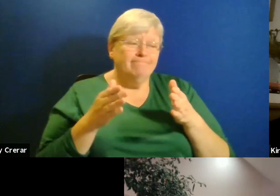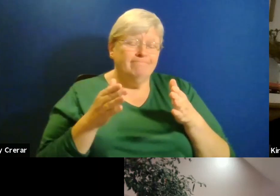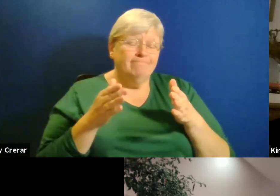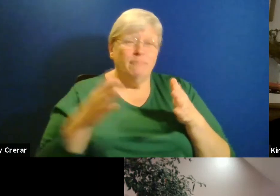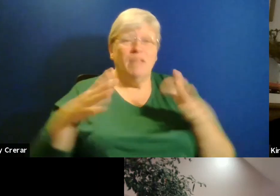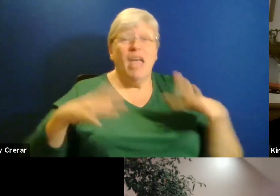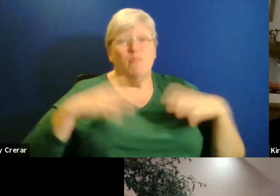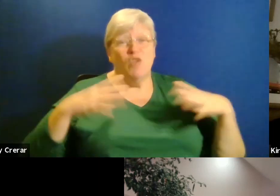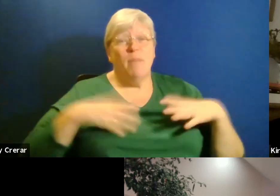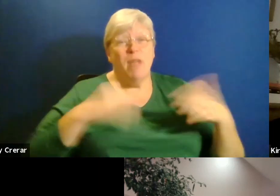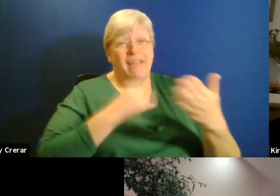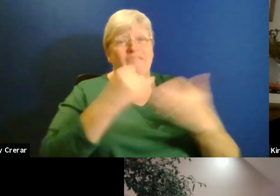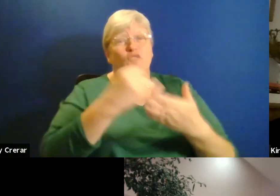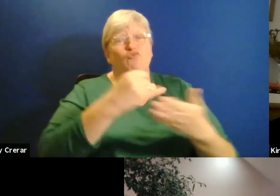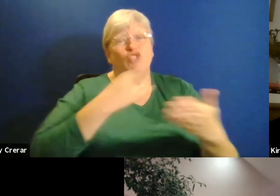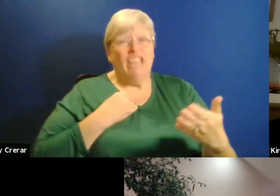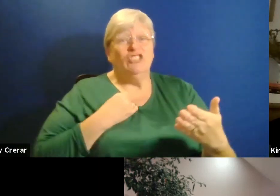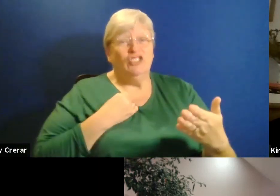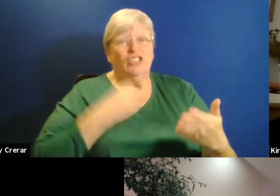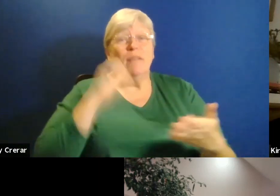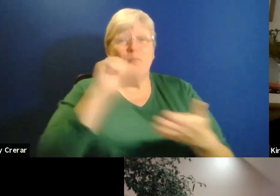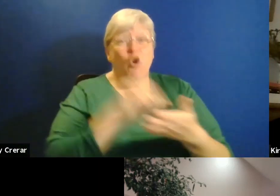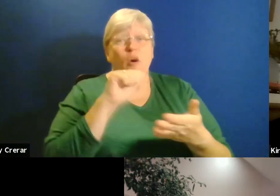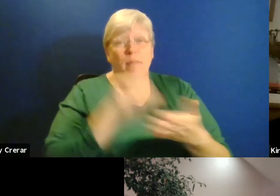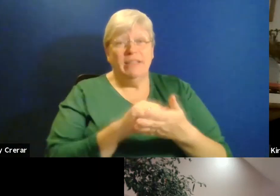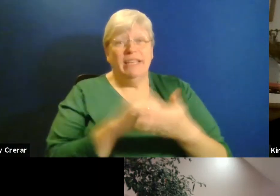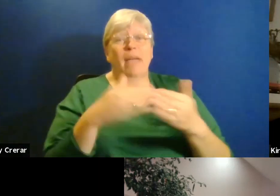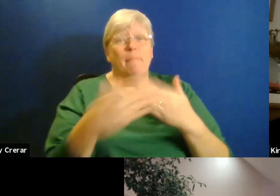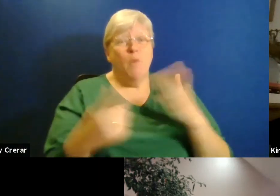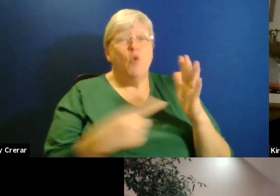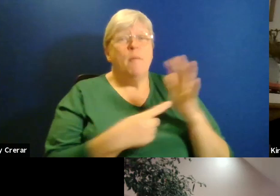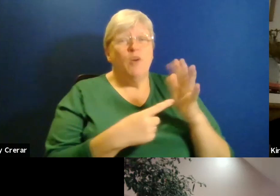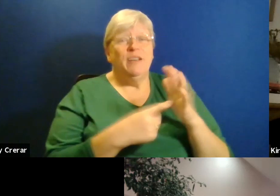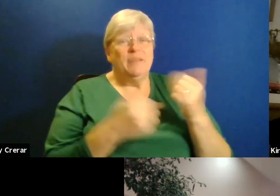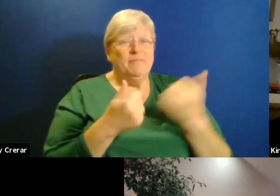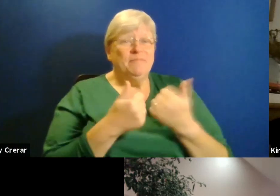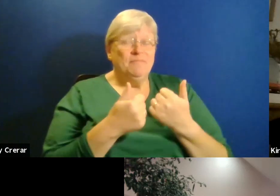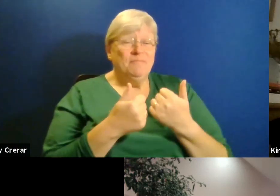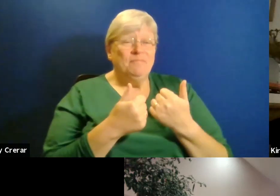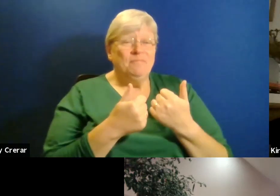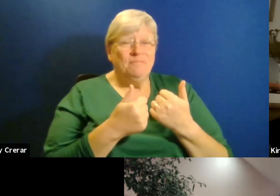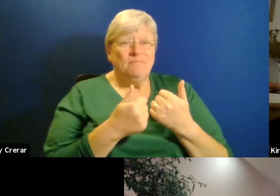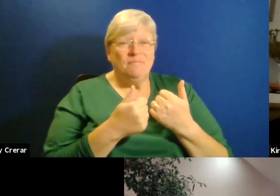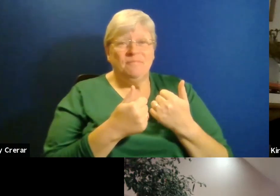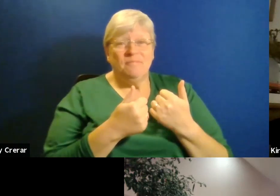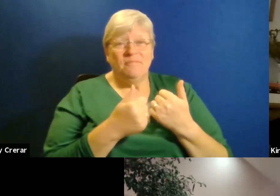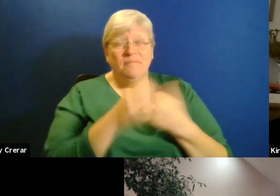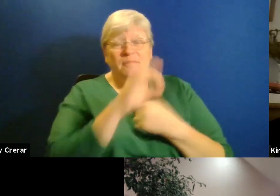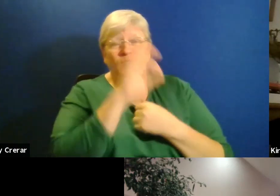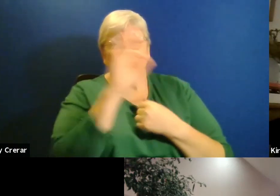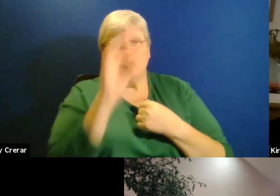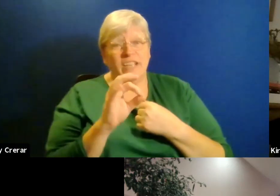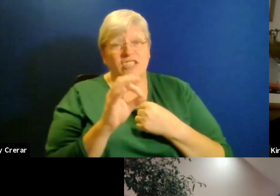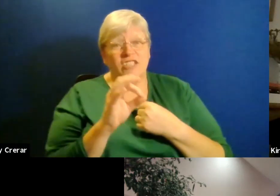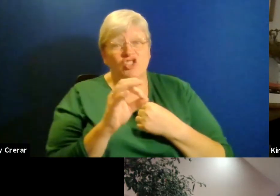preparing for rejection properly is more important. So the question to ask